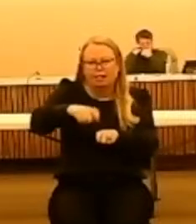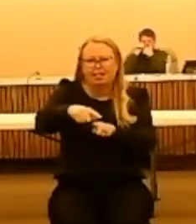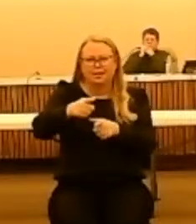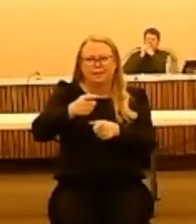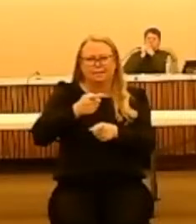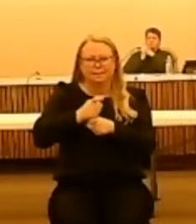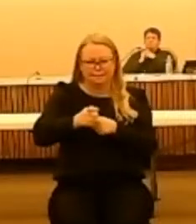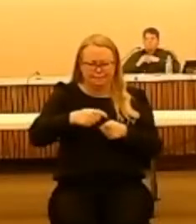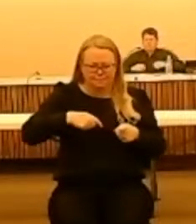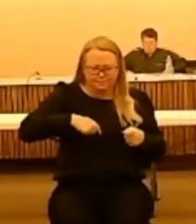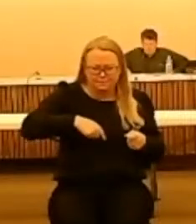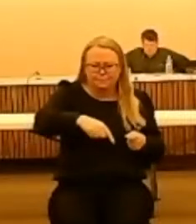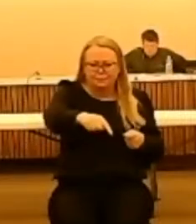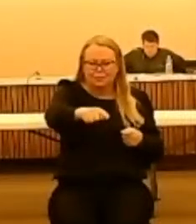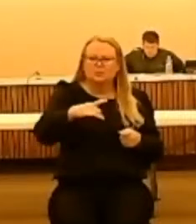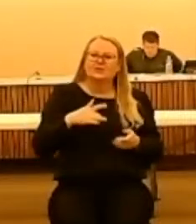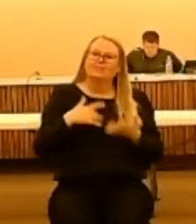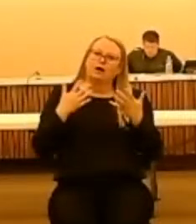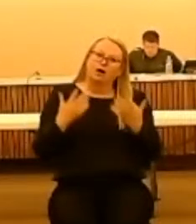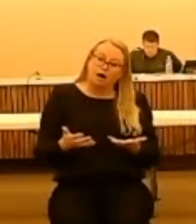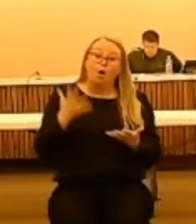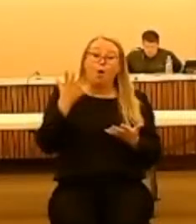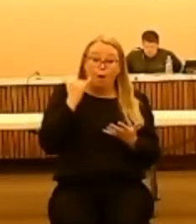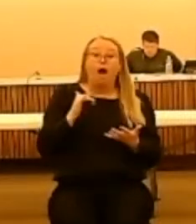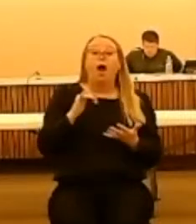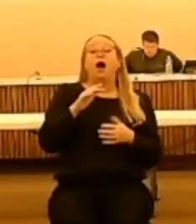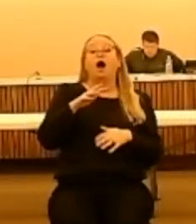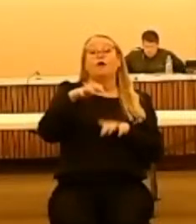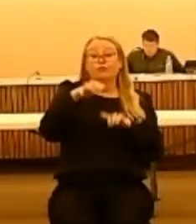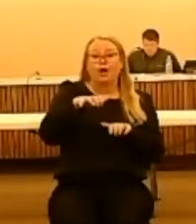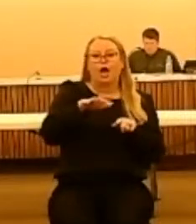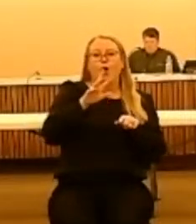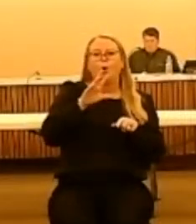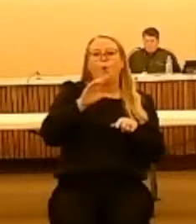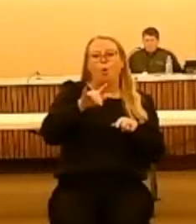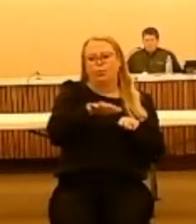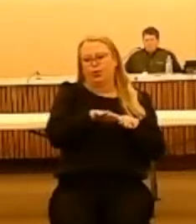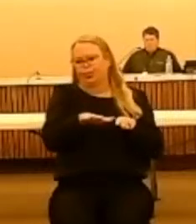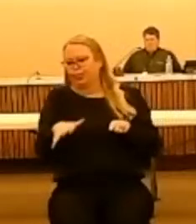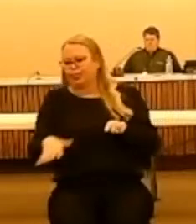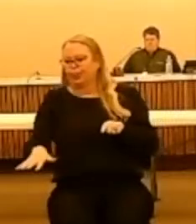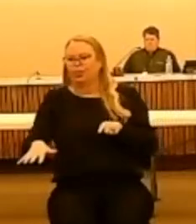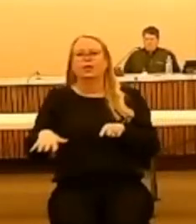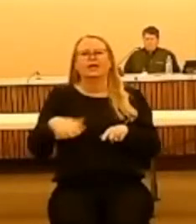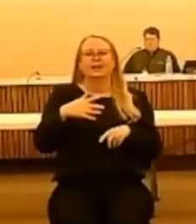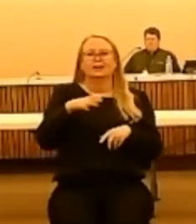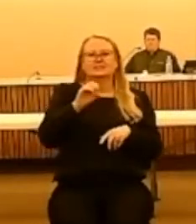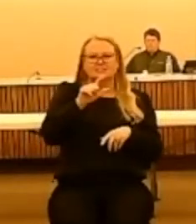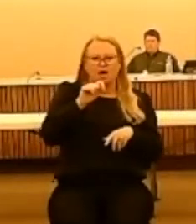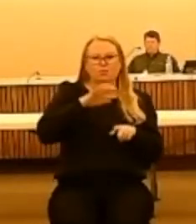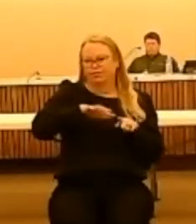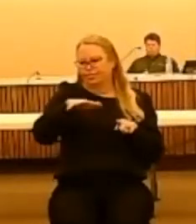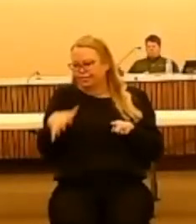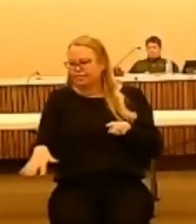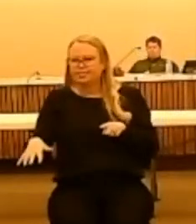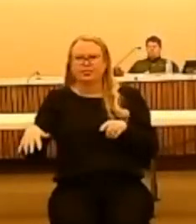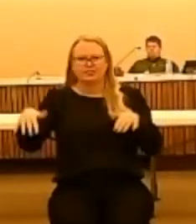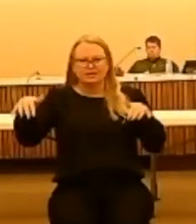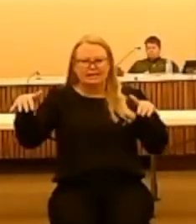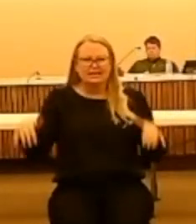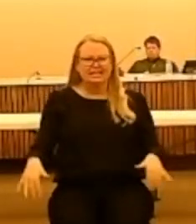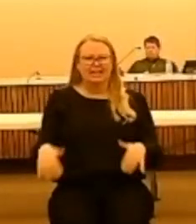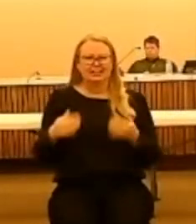Road directing it to the water sources like the creek or those federally protected wetlands. Is there a plan to mitigate